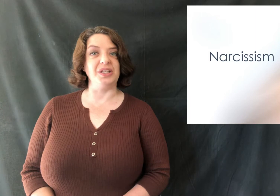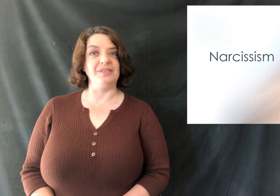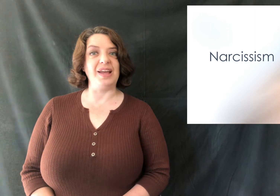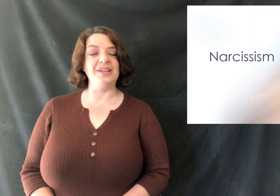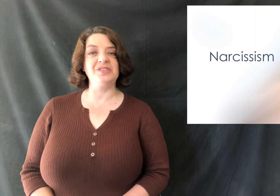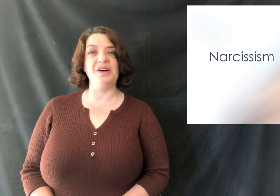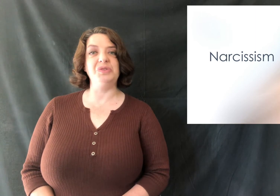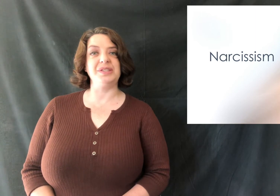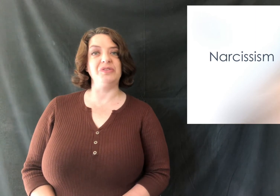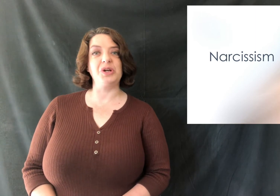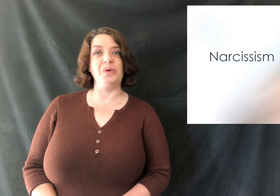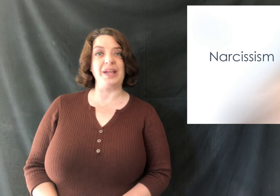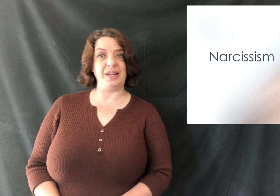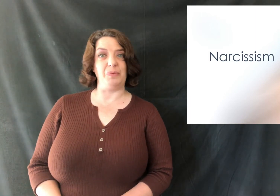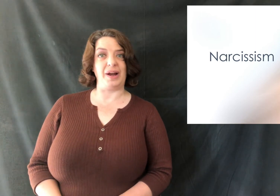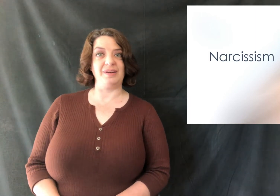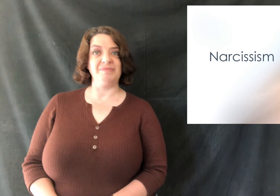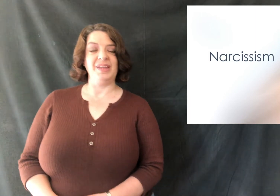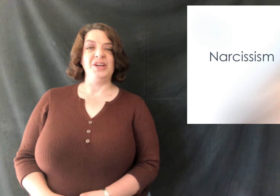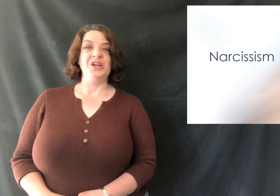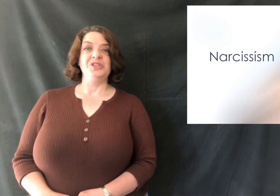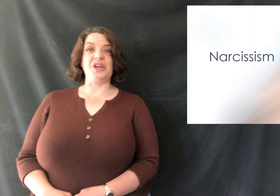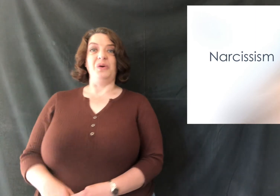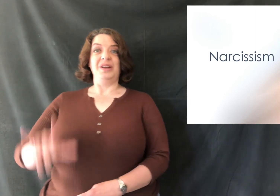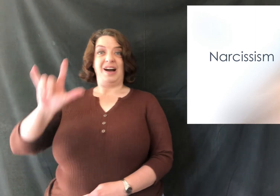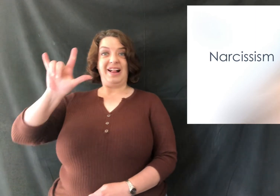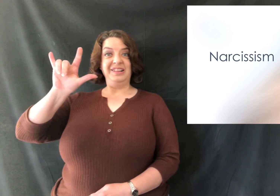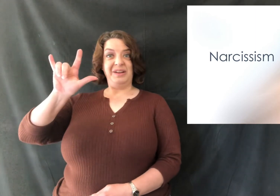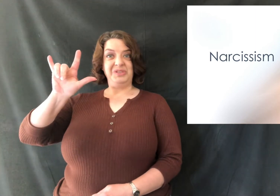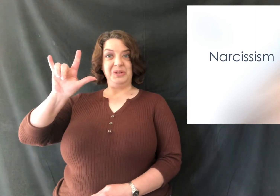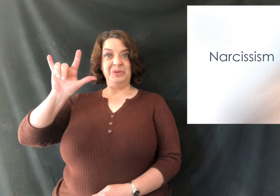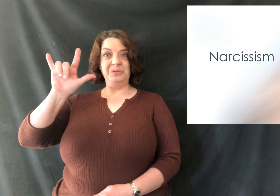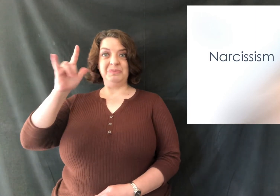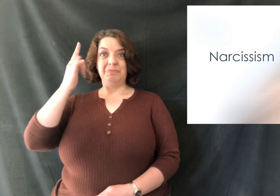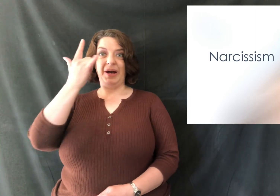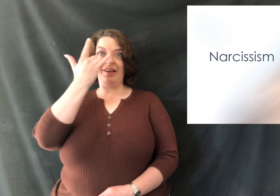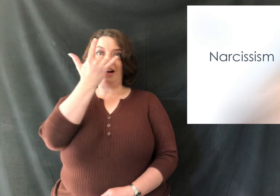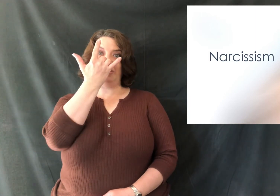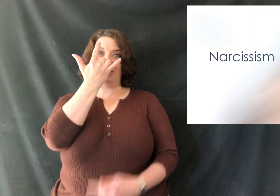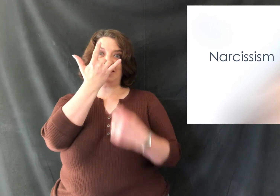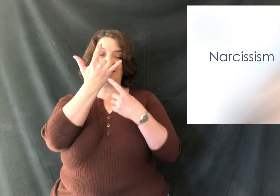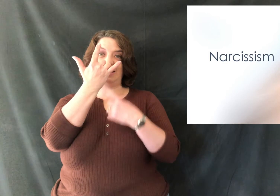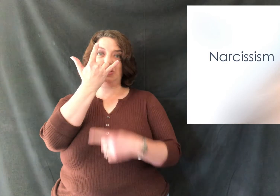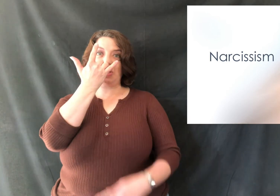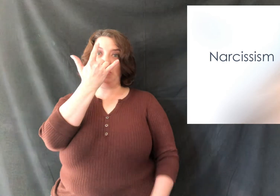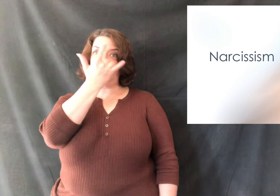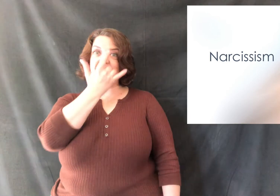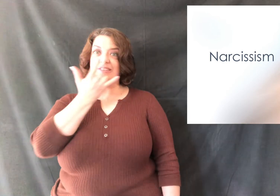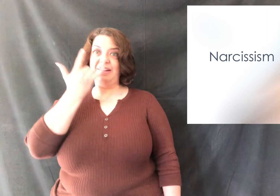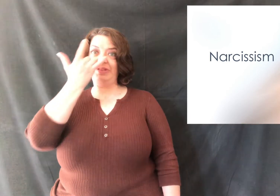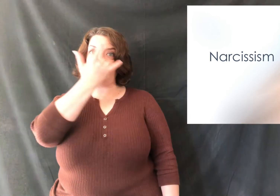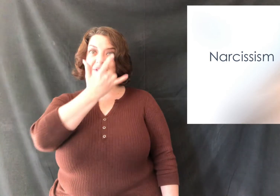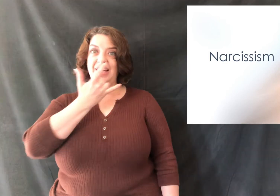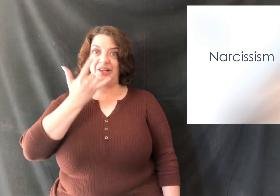and his love was never going anywhere. So, I love you, but narcissists only love